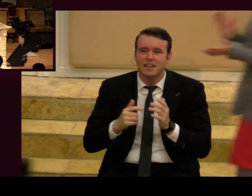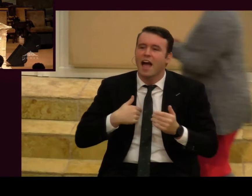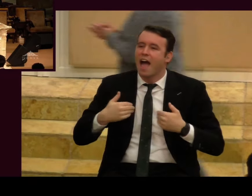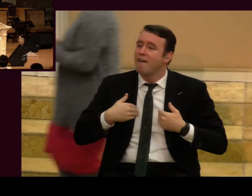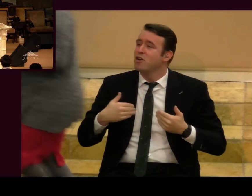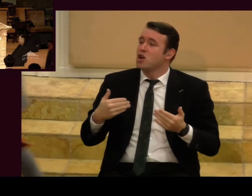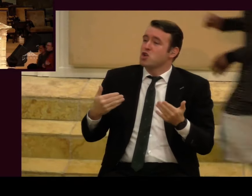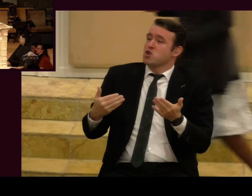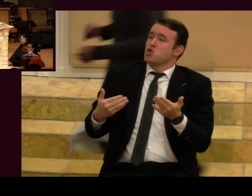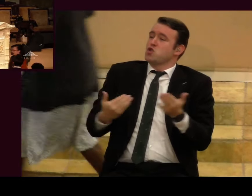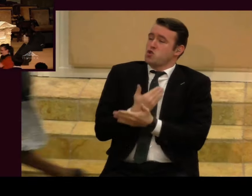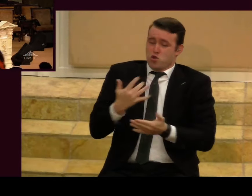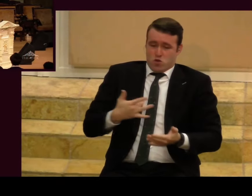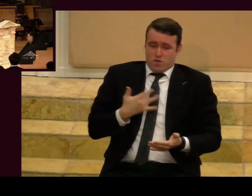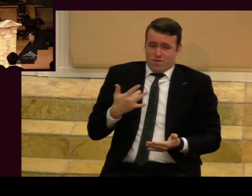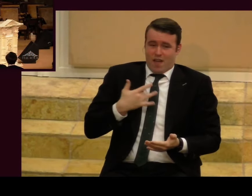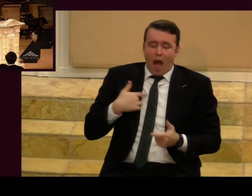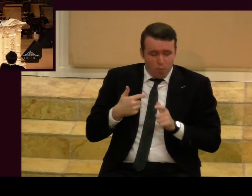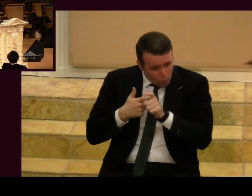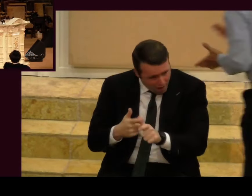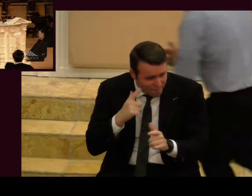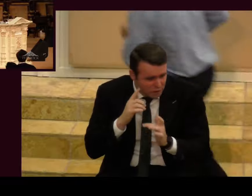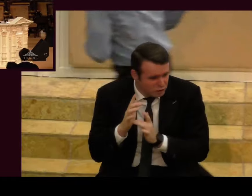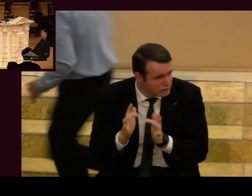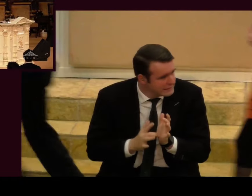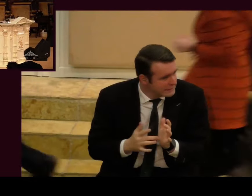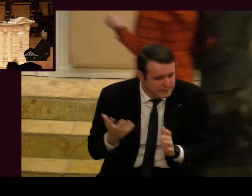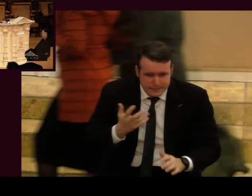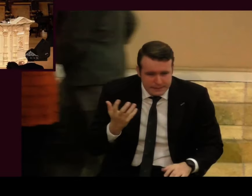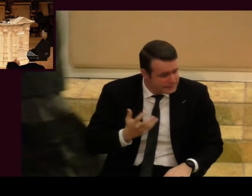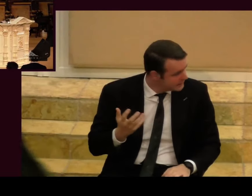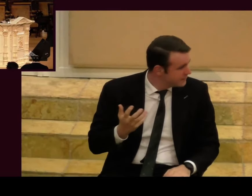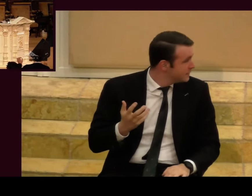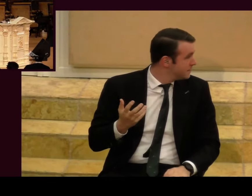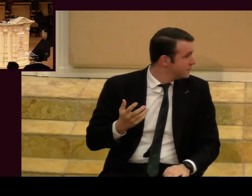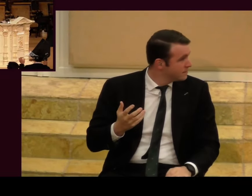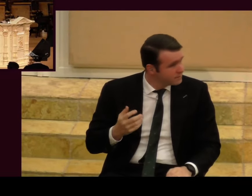Come on, I got a new balance, and I'm running for Jesus.